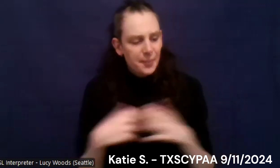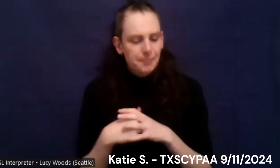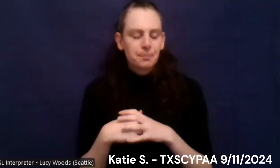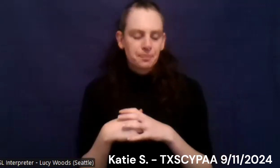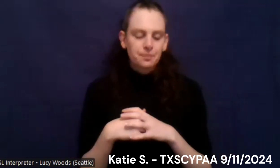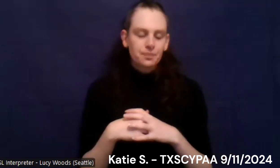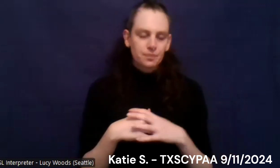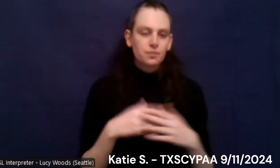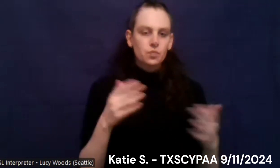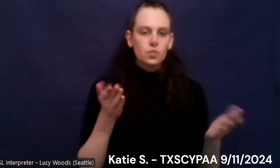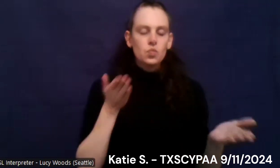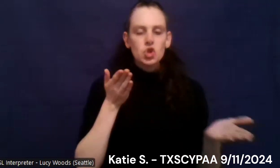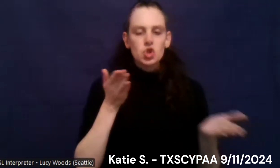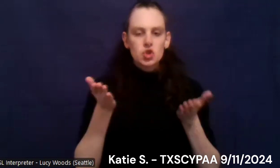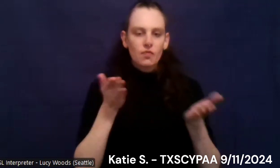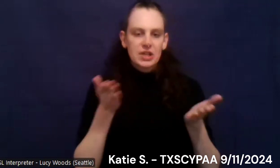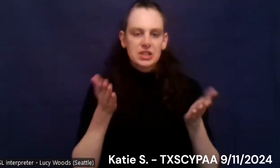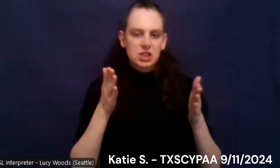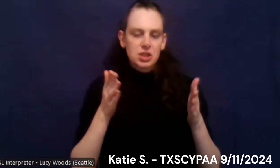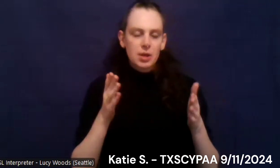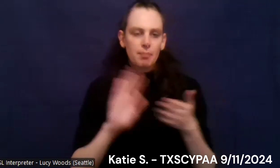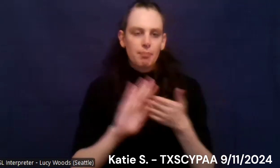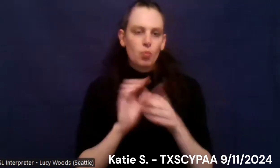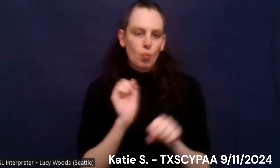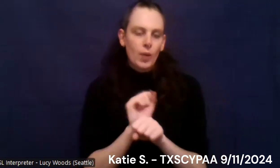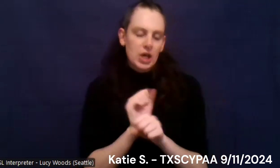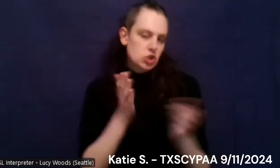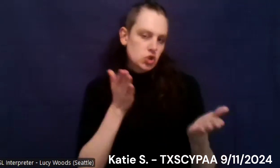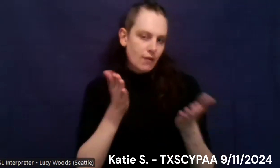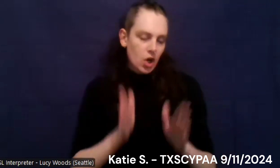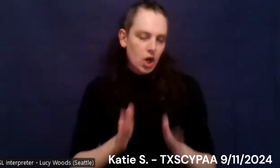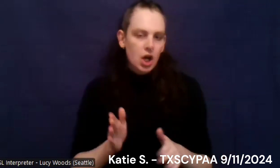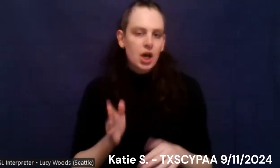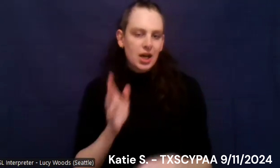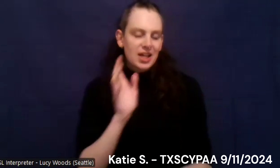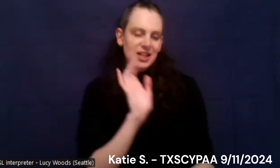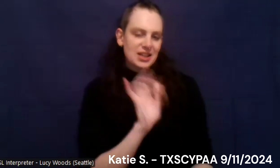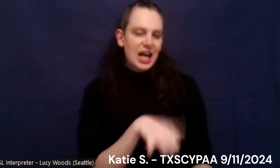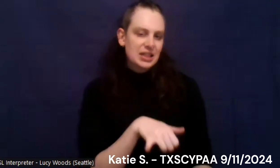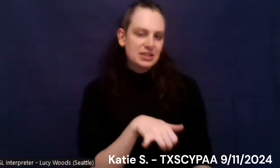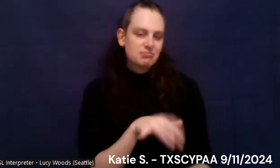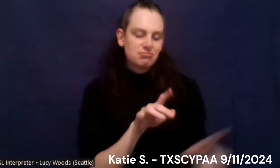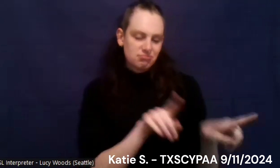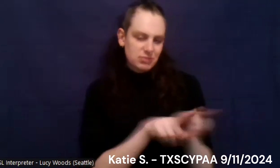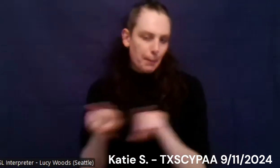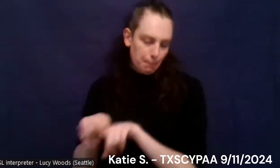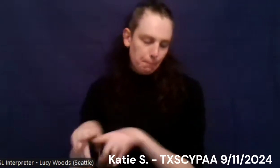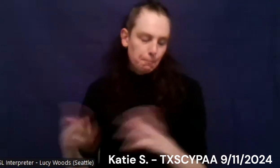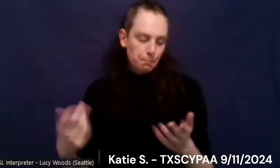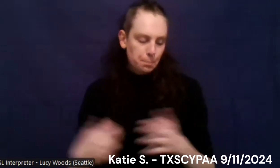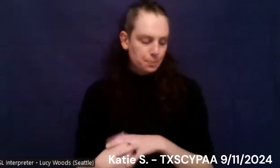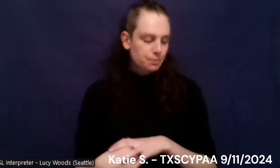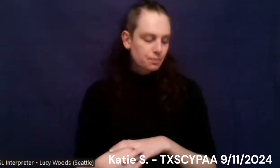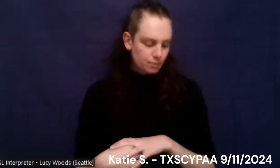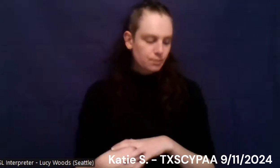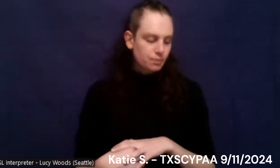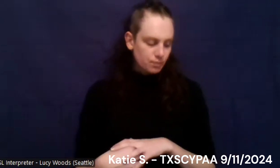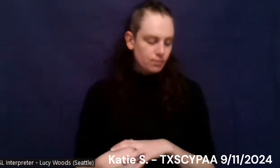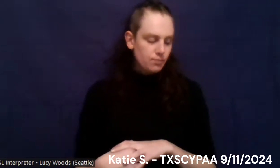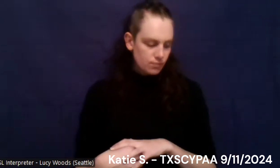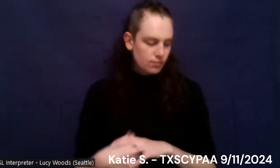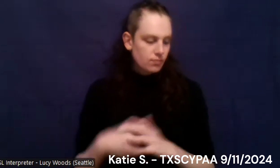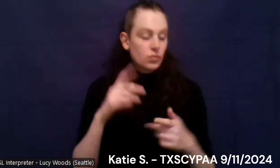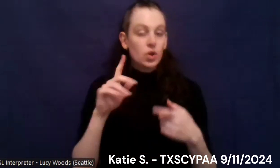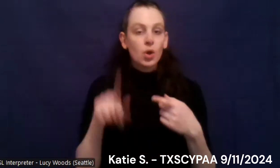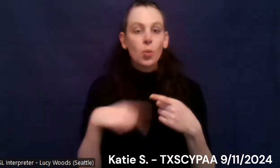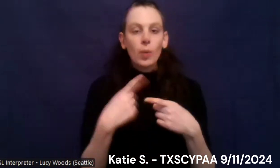definitely one of those things. Um, and so fast forward, by the time I was